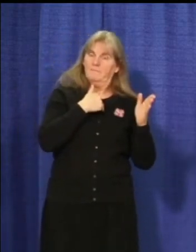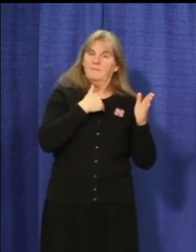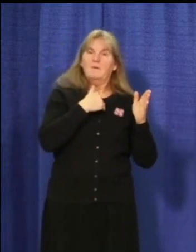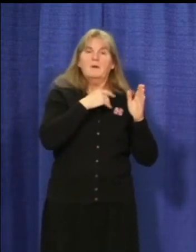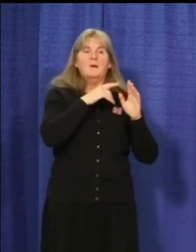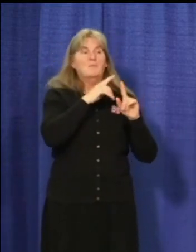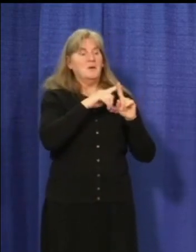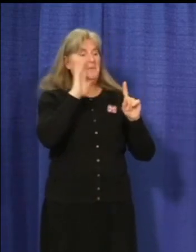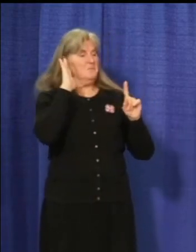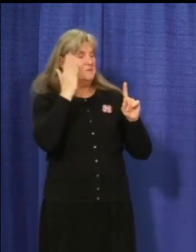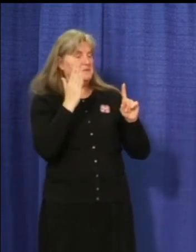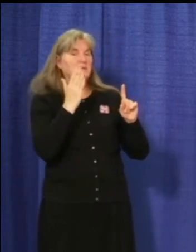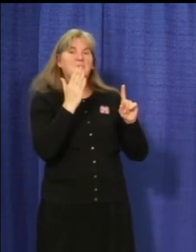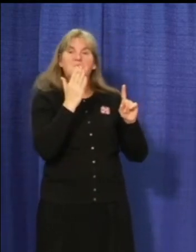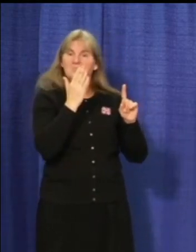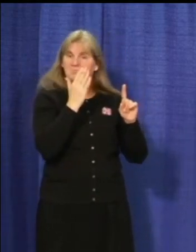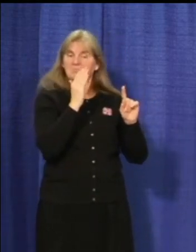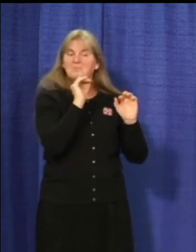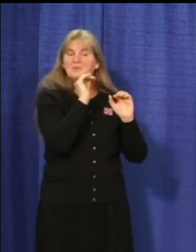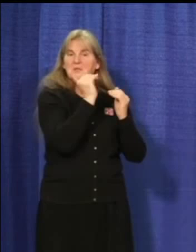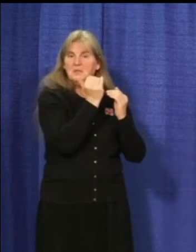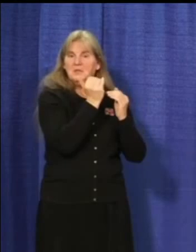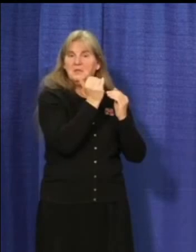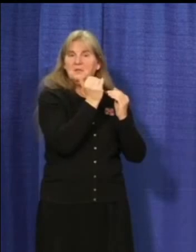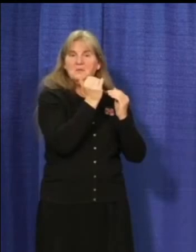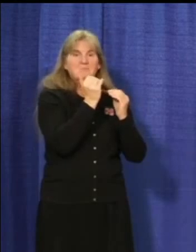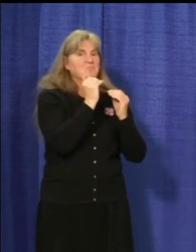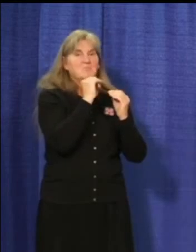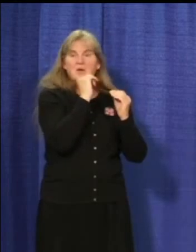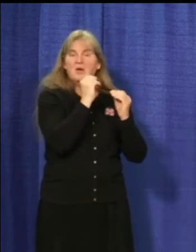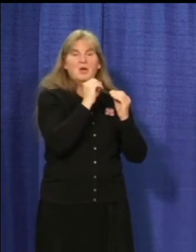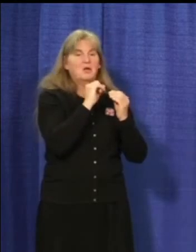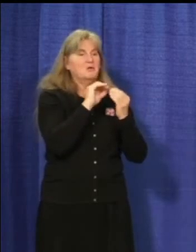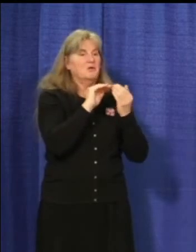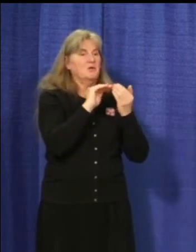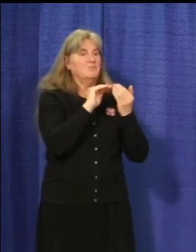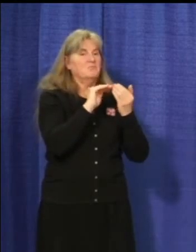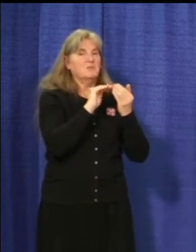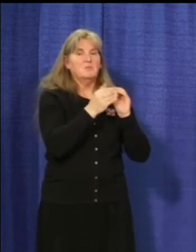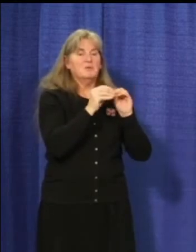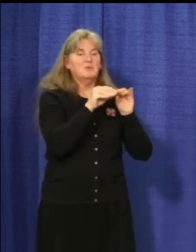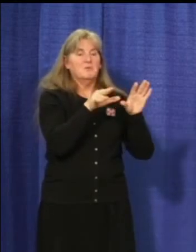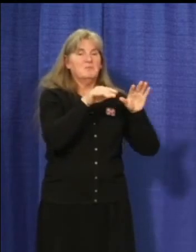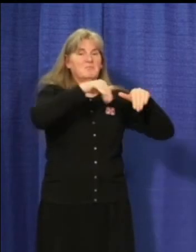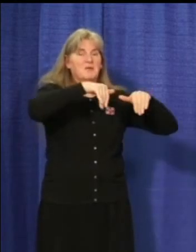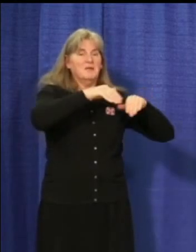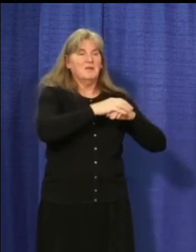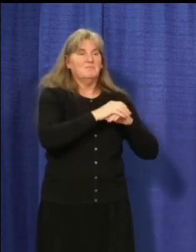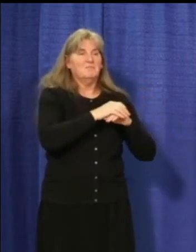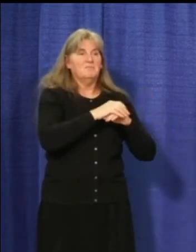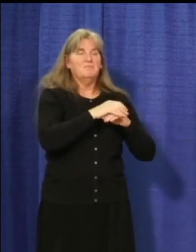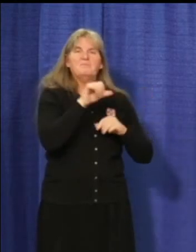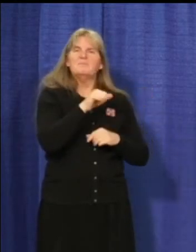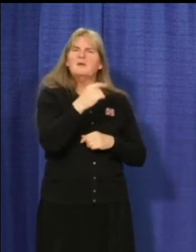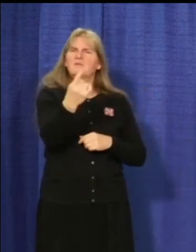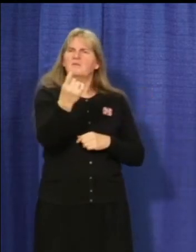are positive for not seeing spread in the community. Thank you. Do you have a follow-up question,